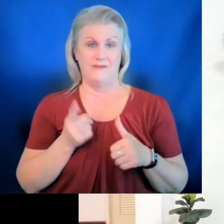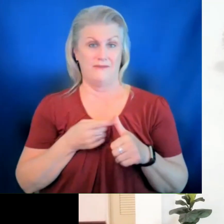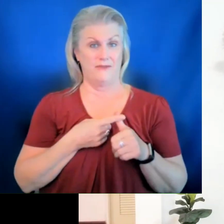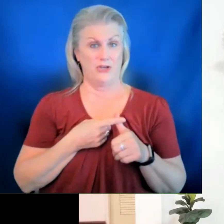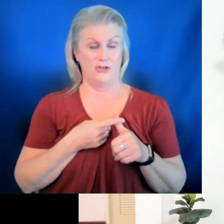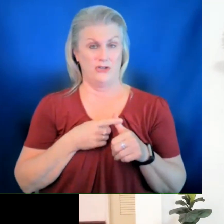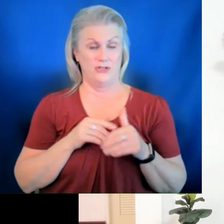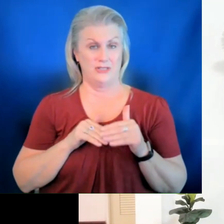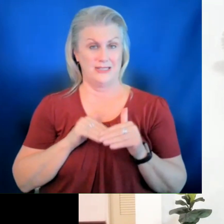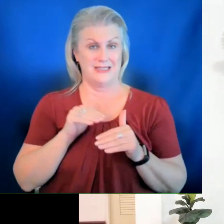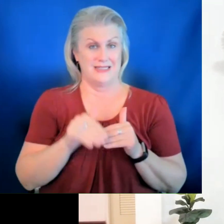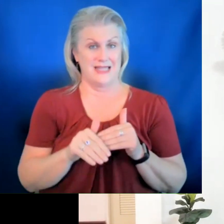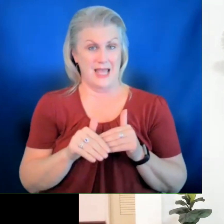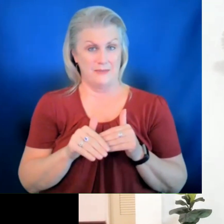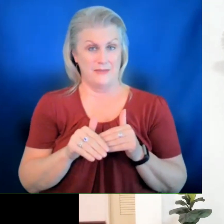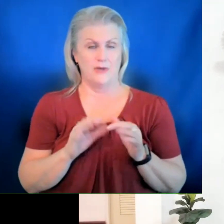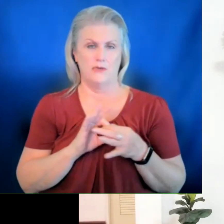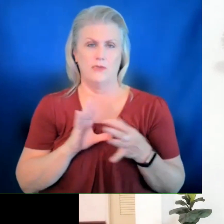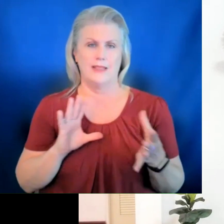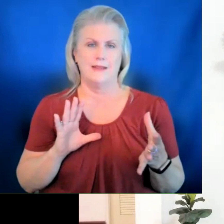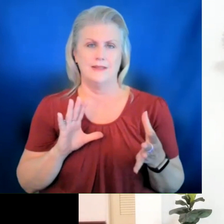my journey, it was